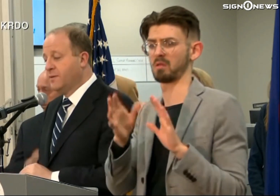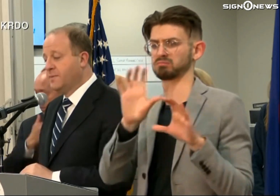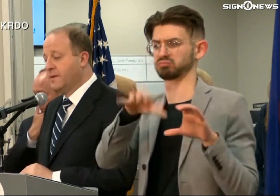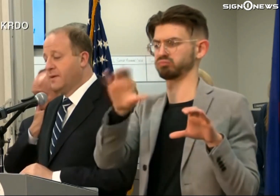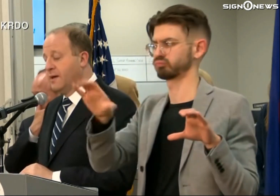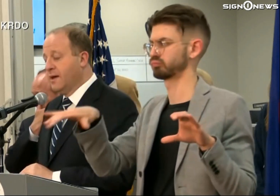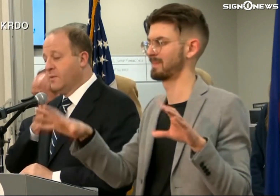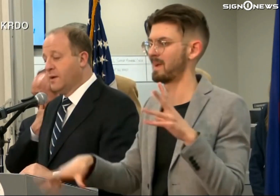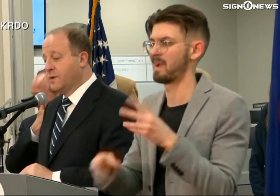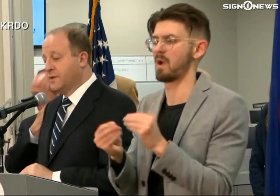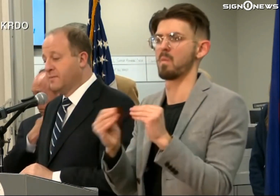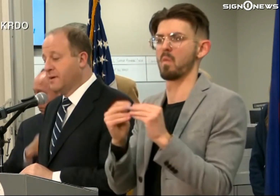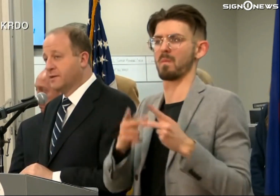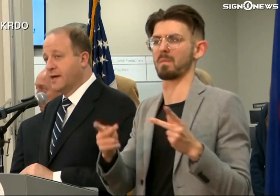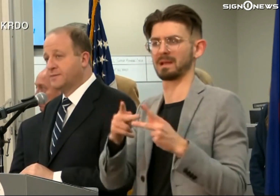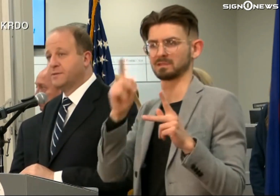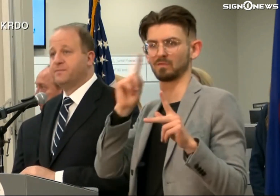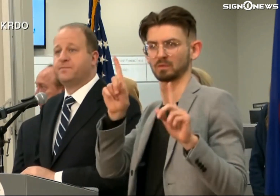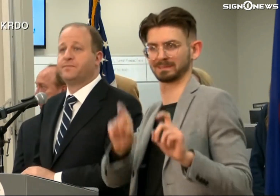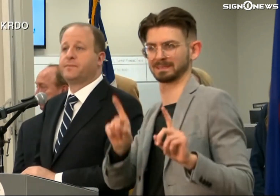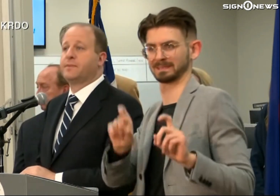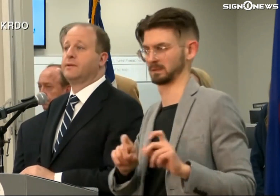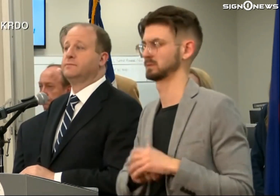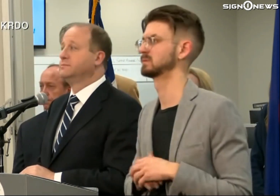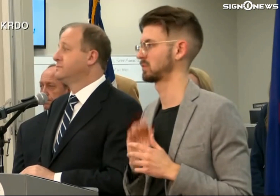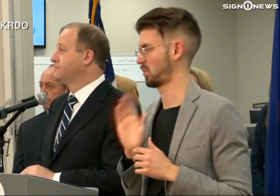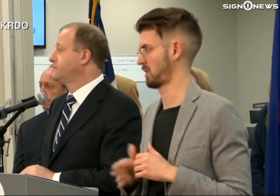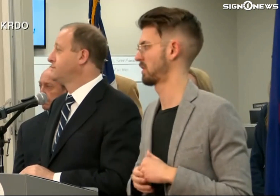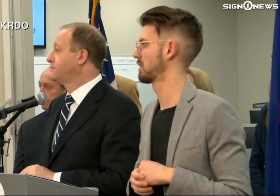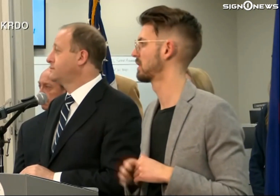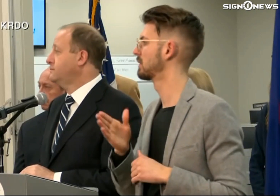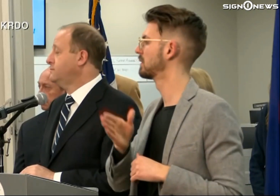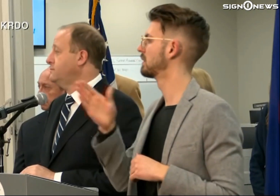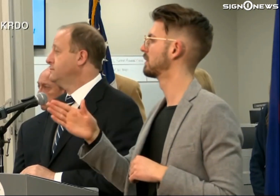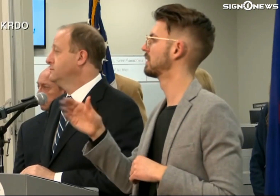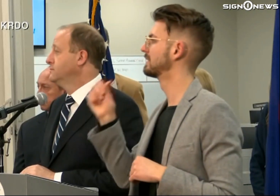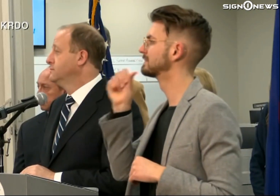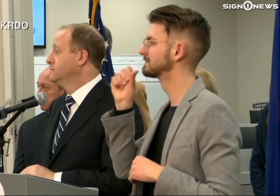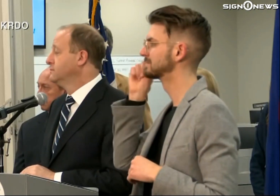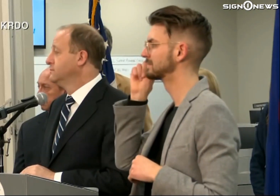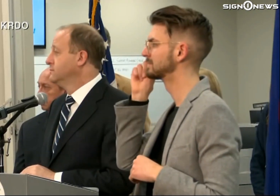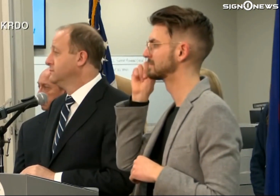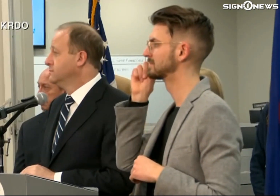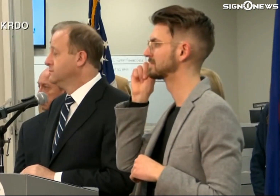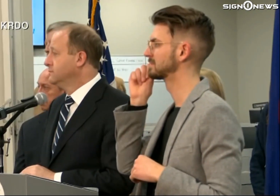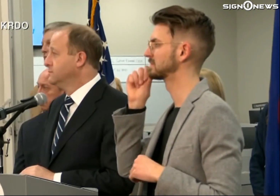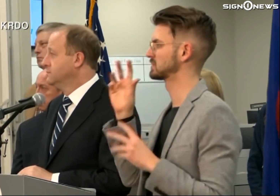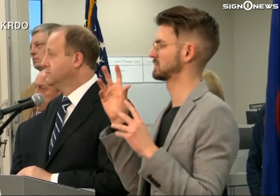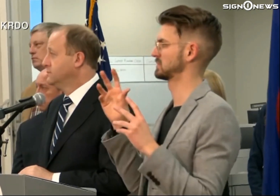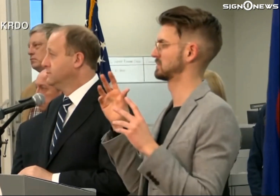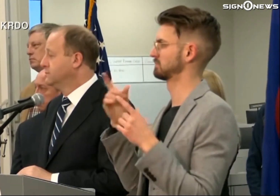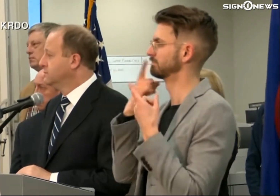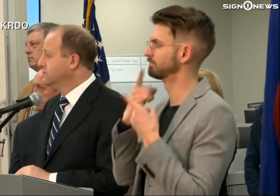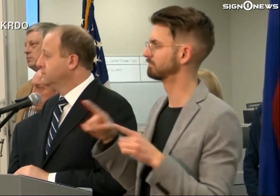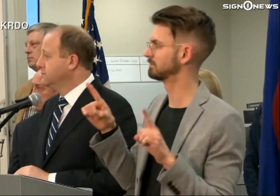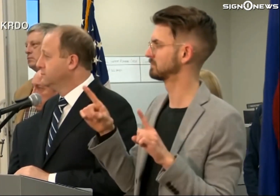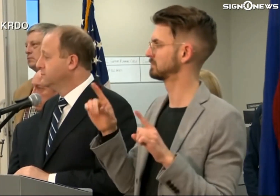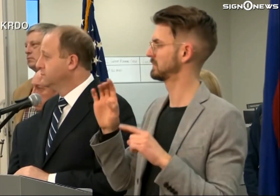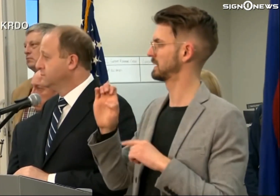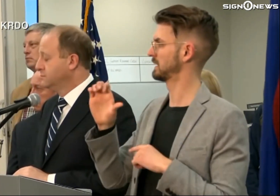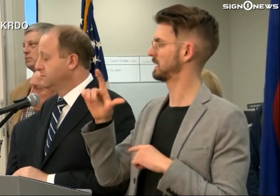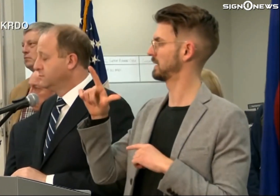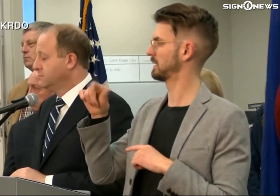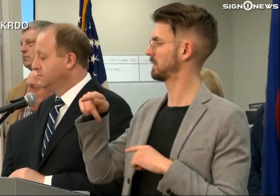federal help, and with the public labs. Just yesterday, we had a press conference in El Paso County. There was only 1